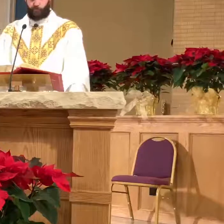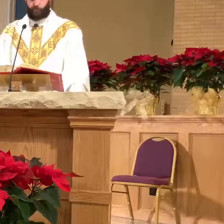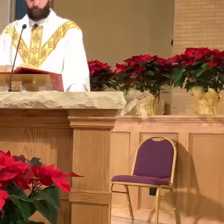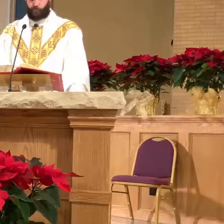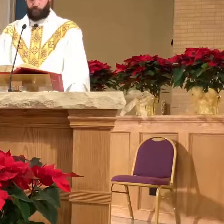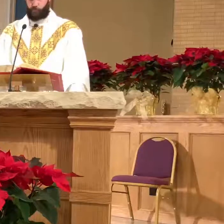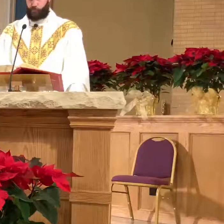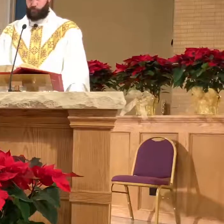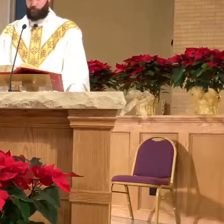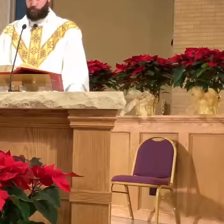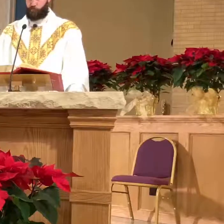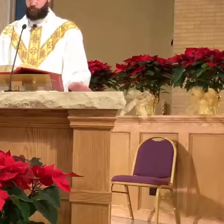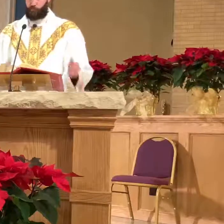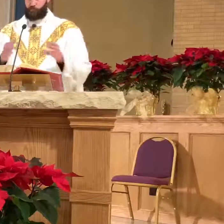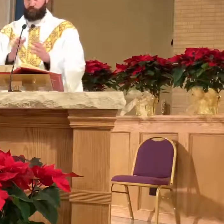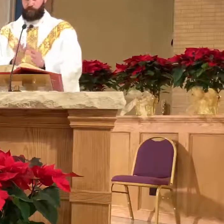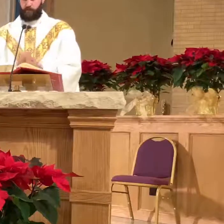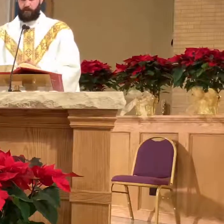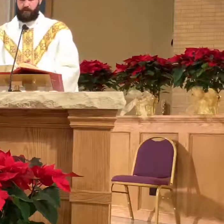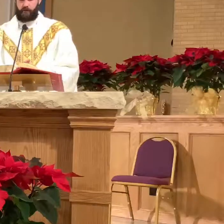alleluia.